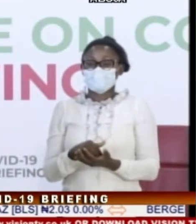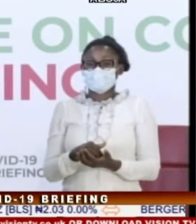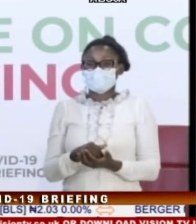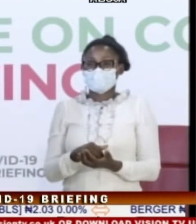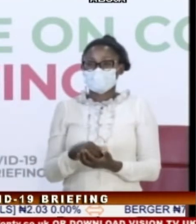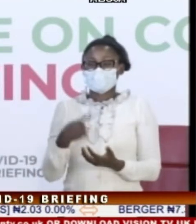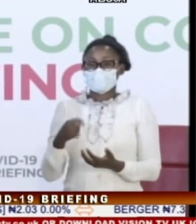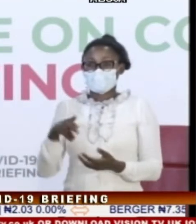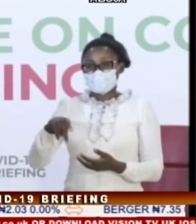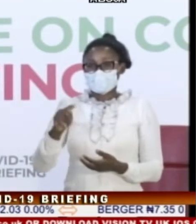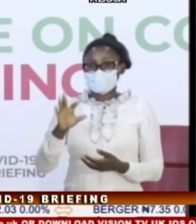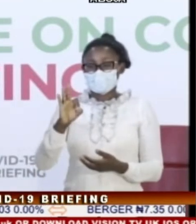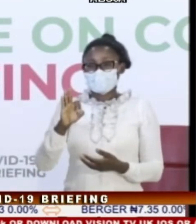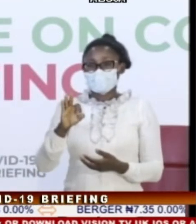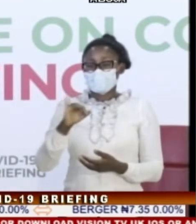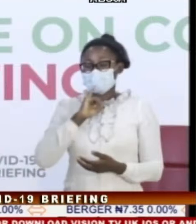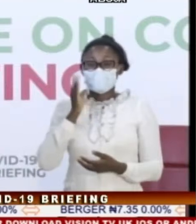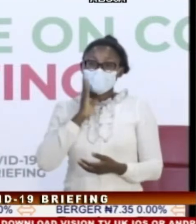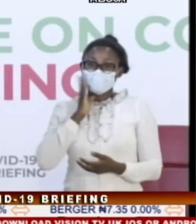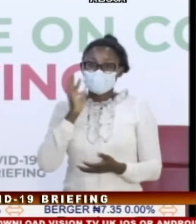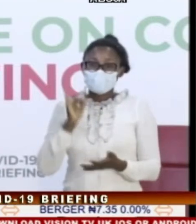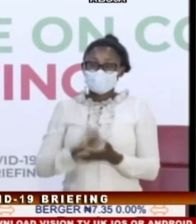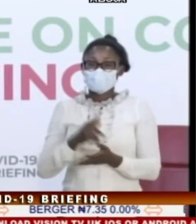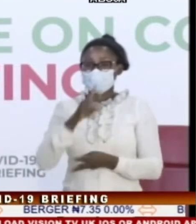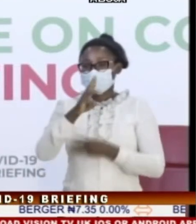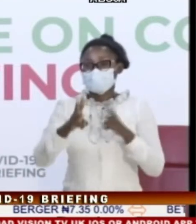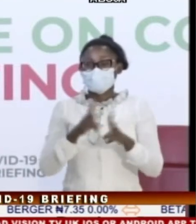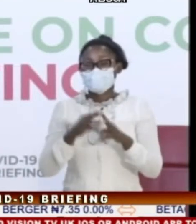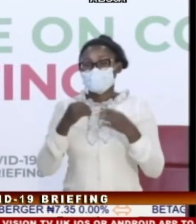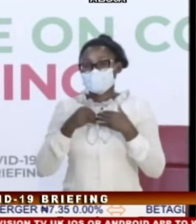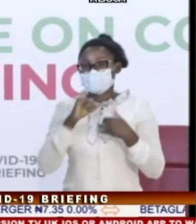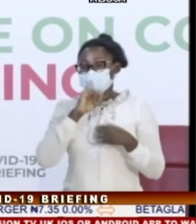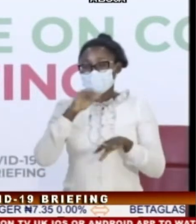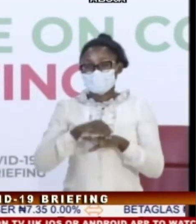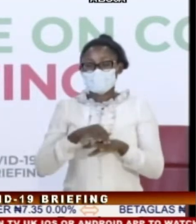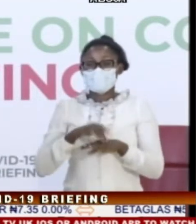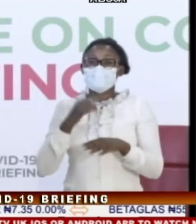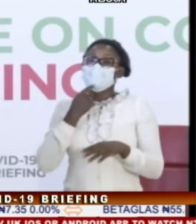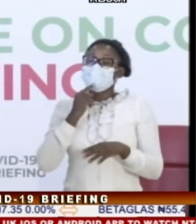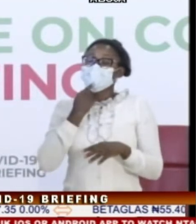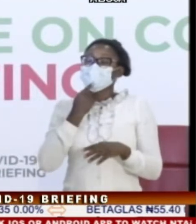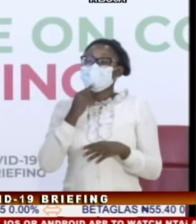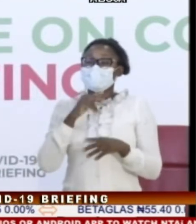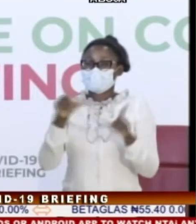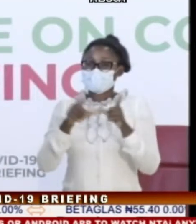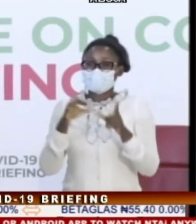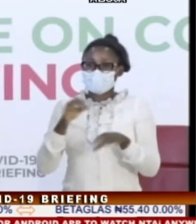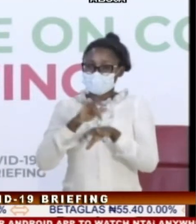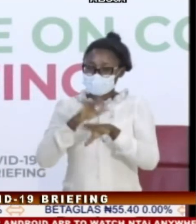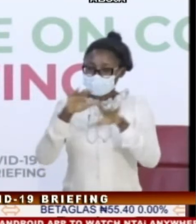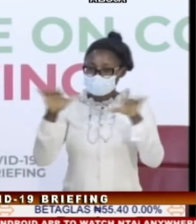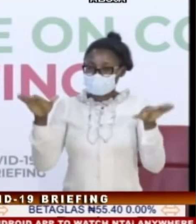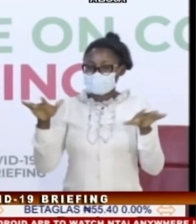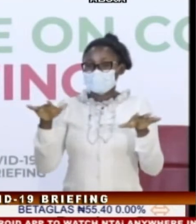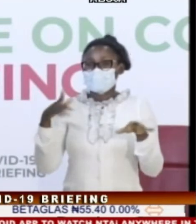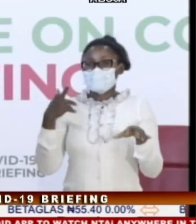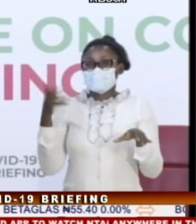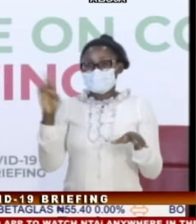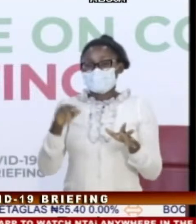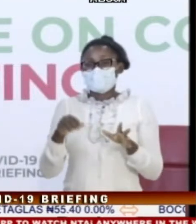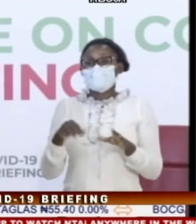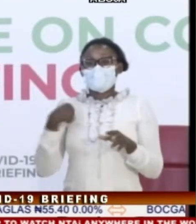The Presidential Task Force is aware that the world is at a critical phase of infections. We are constantly reviewing